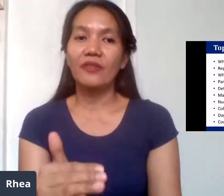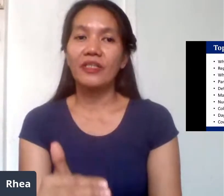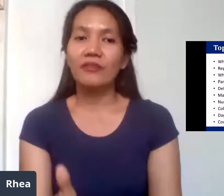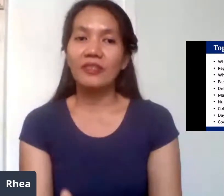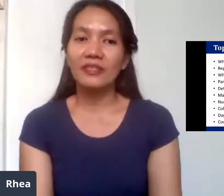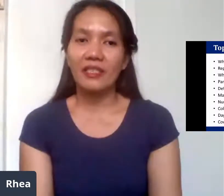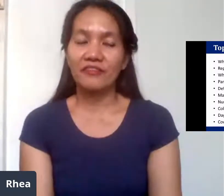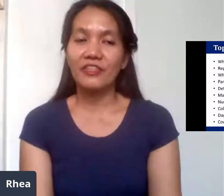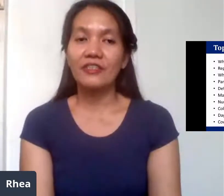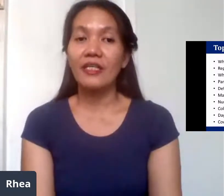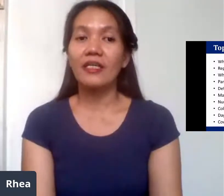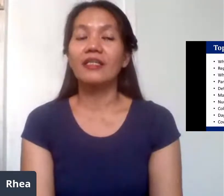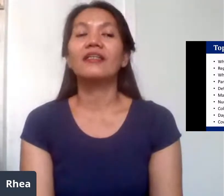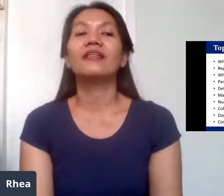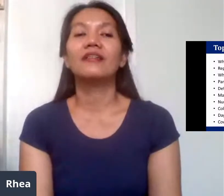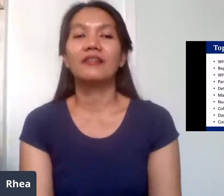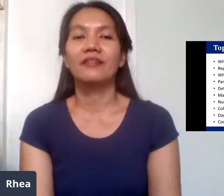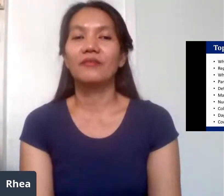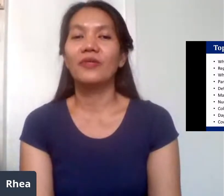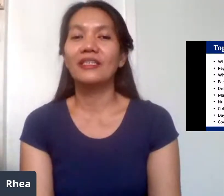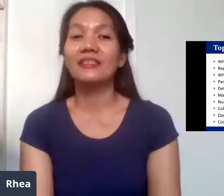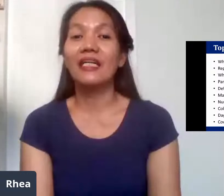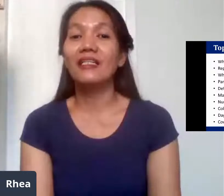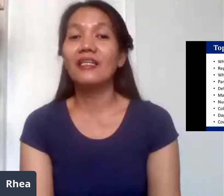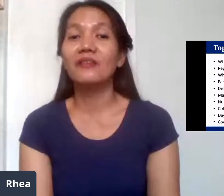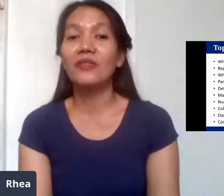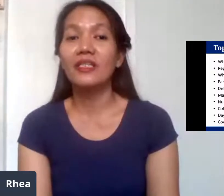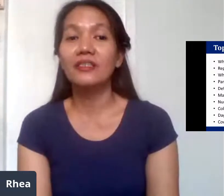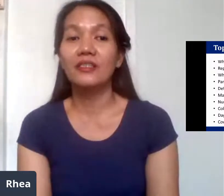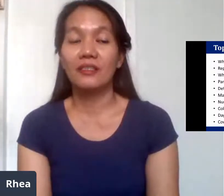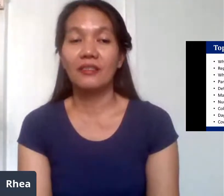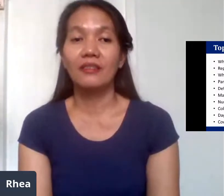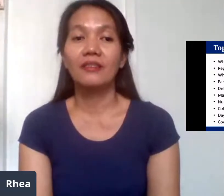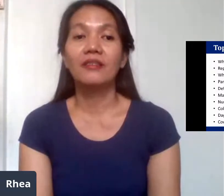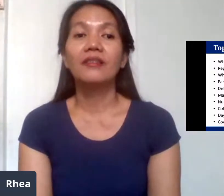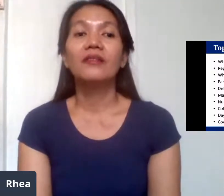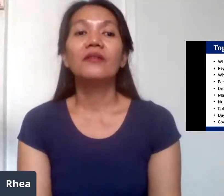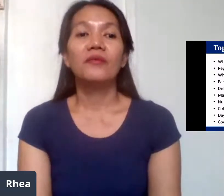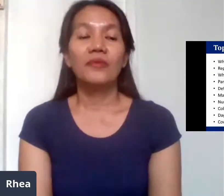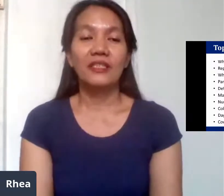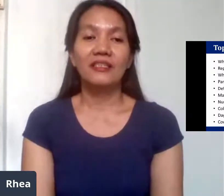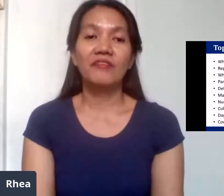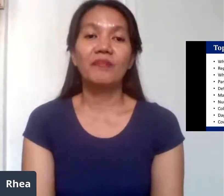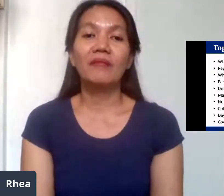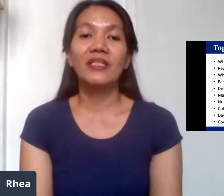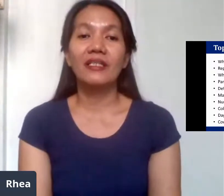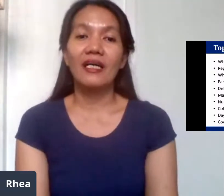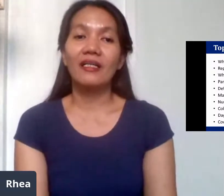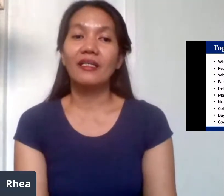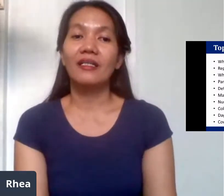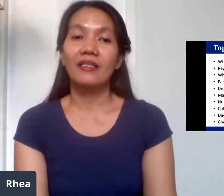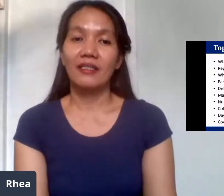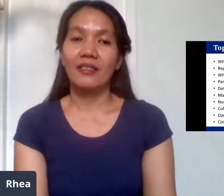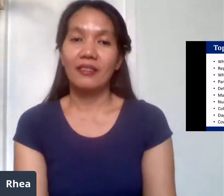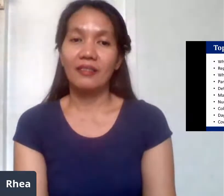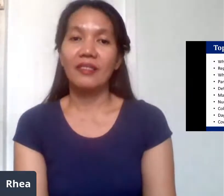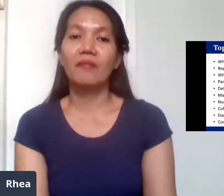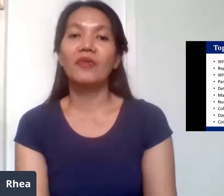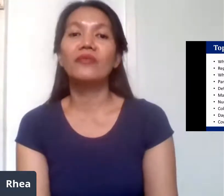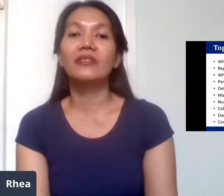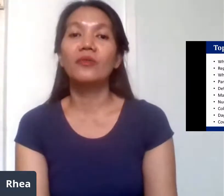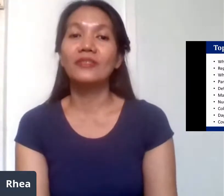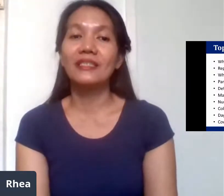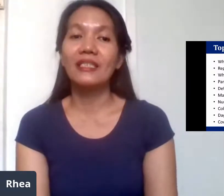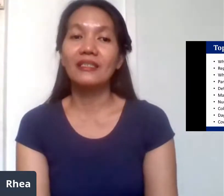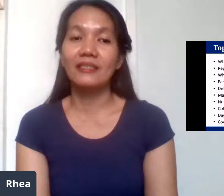And these are the topics that we're going to discuss for today. What is sign language? What is the